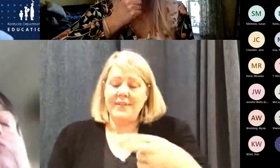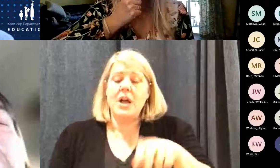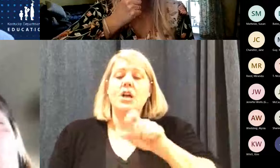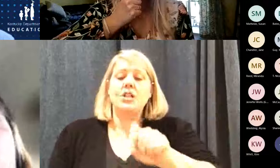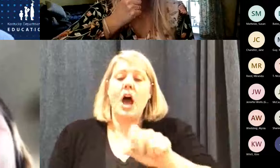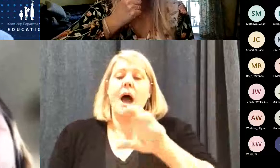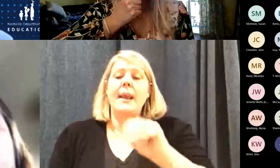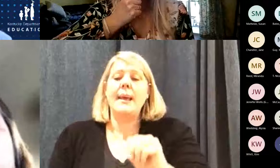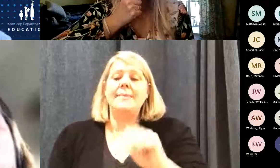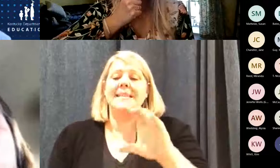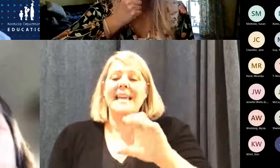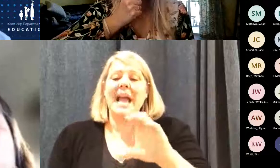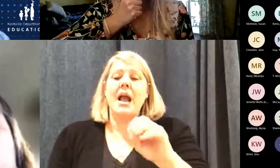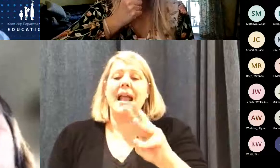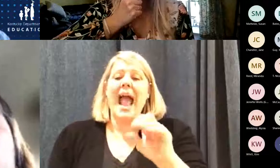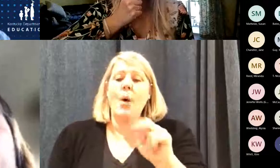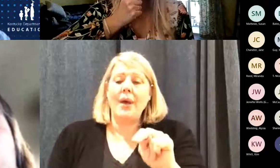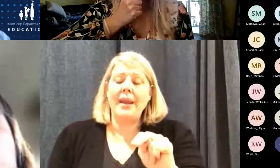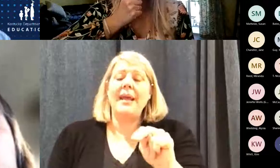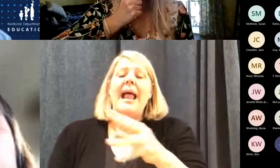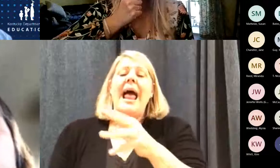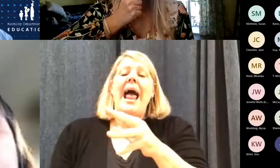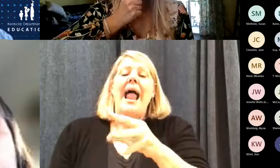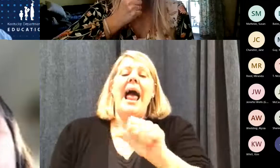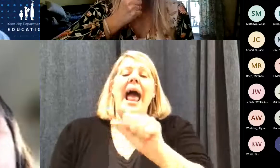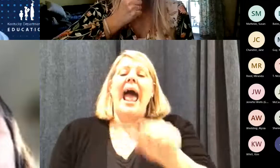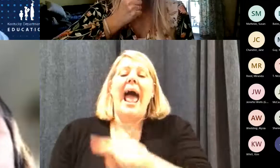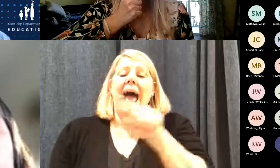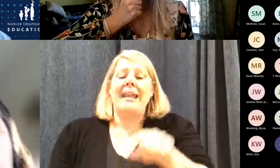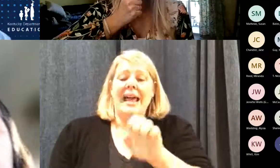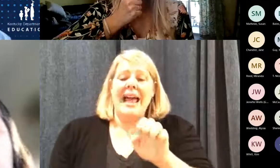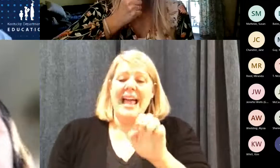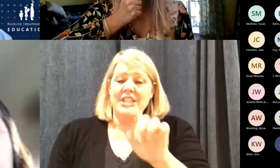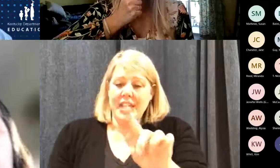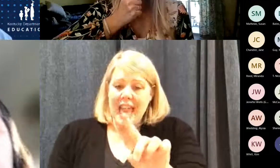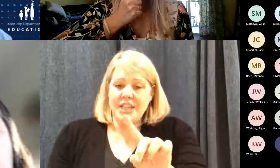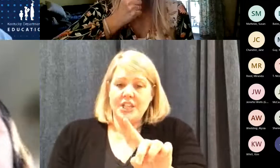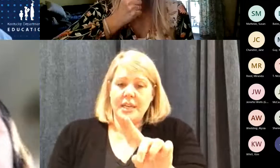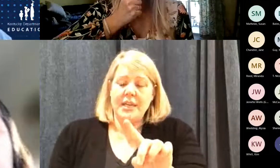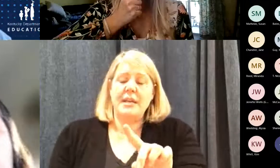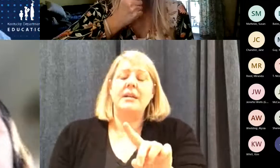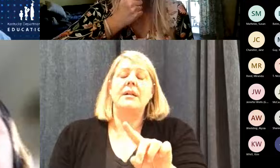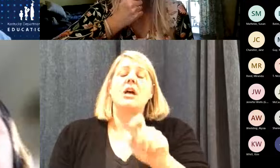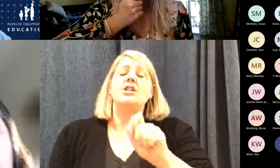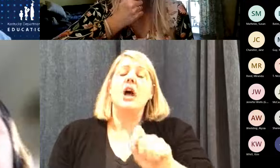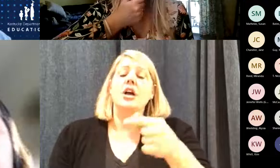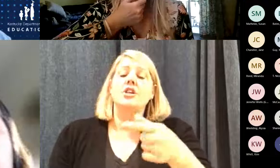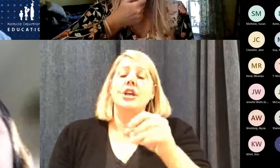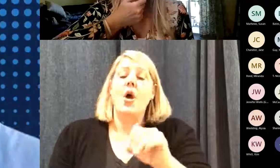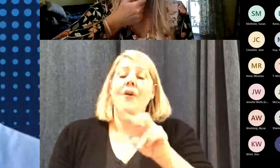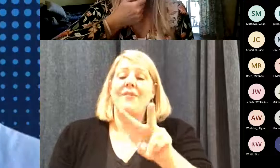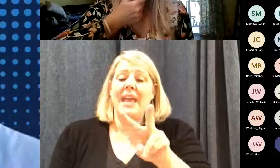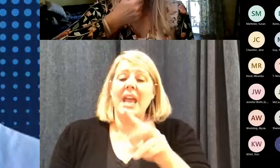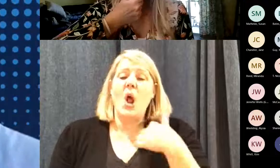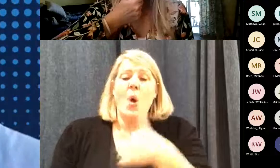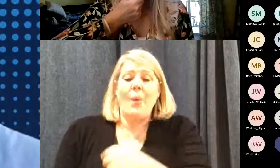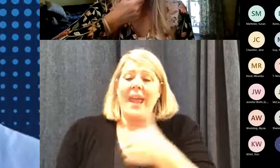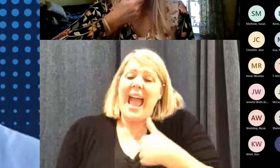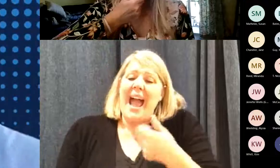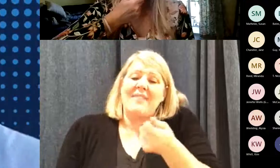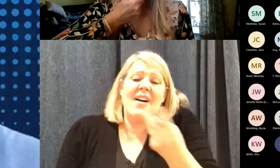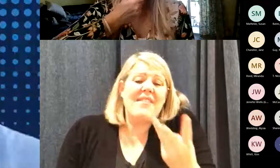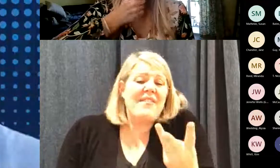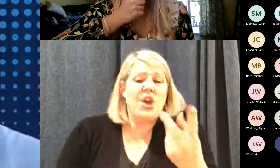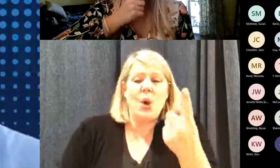joseph.mccowan@education.ky.gov. And we were not going to open it up for questions, but if we do, it looks like we have a few minutes. If you want to type